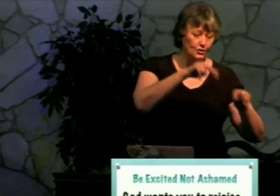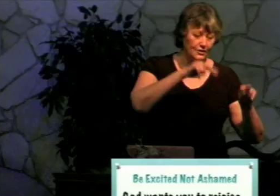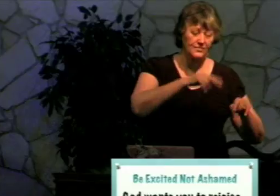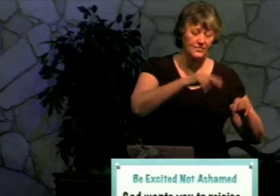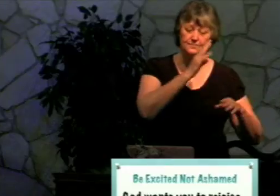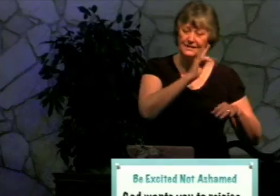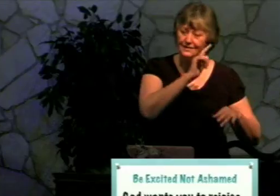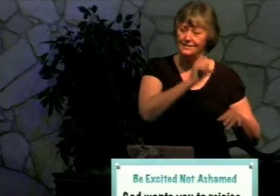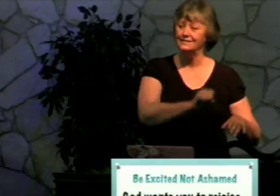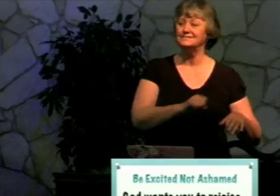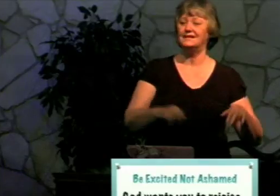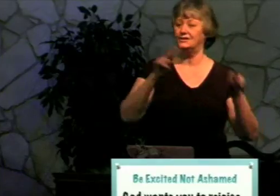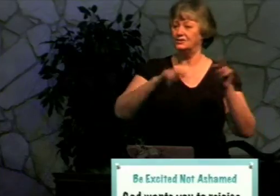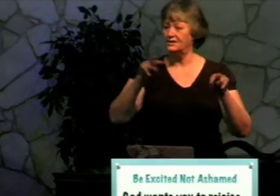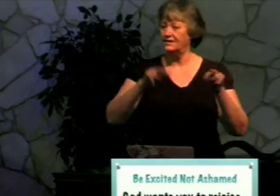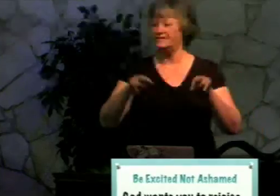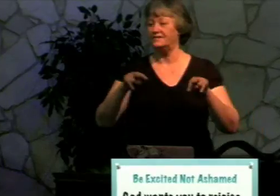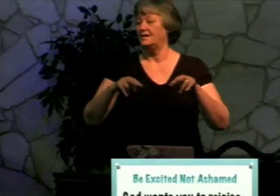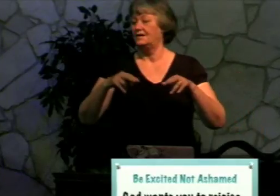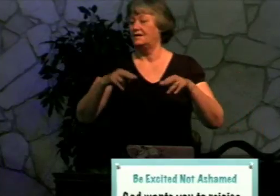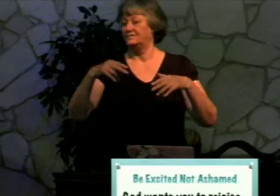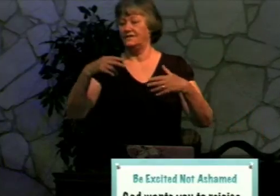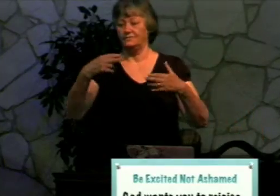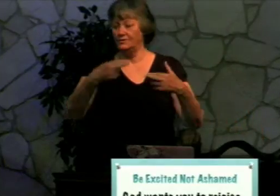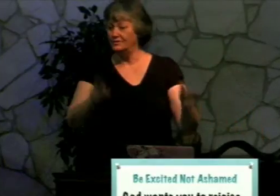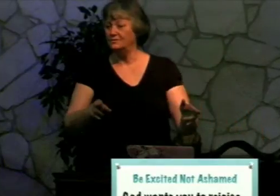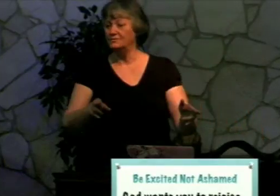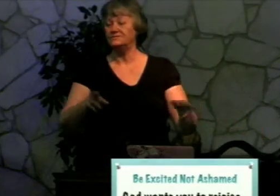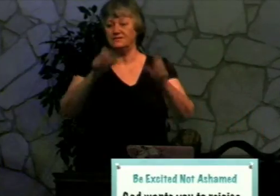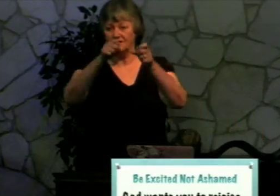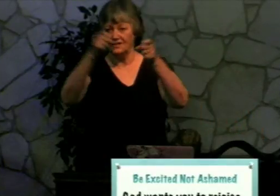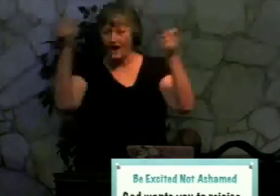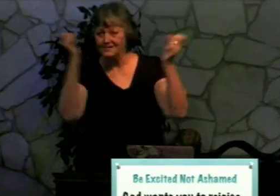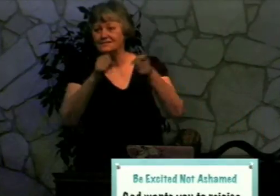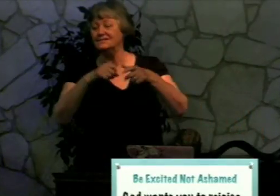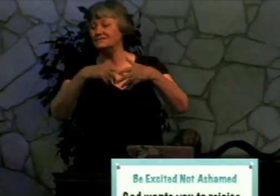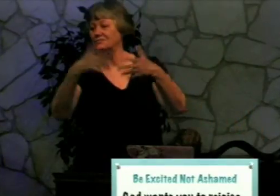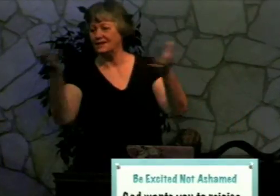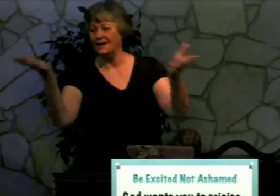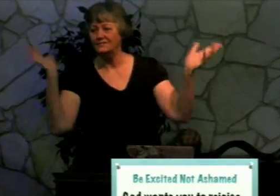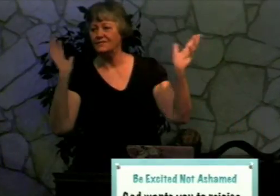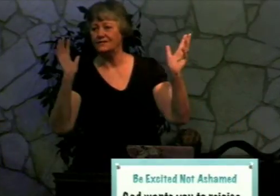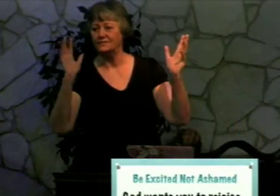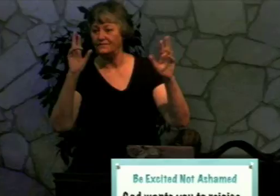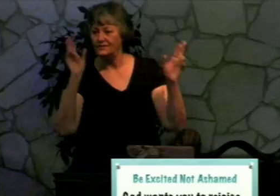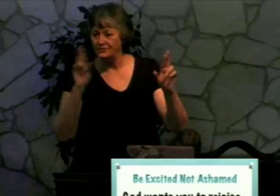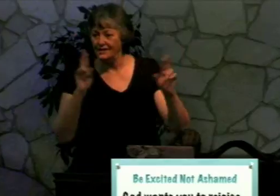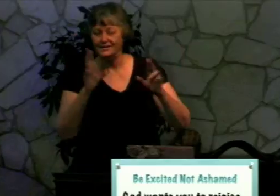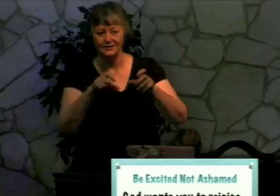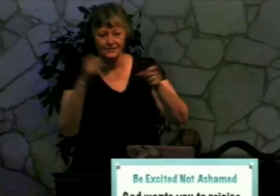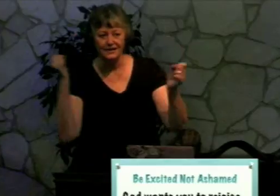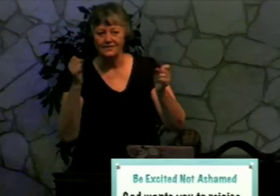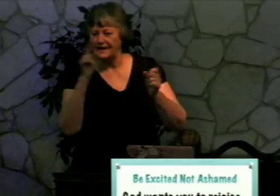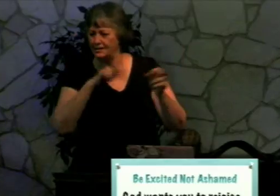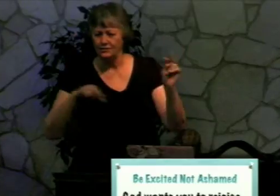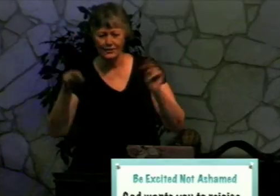look at their bills. They can look at their rooms, their closets, whatever, their refrigerator. They can